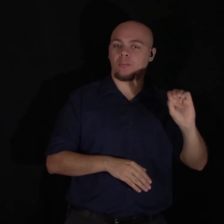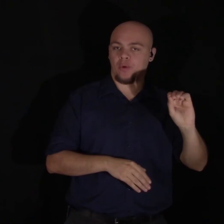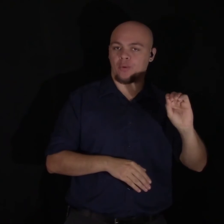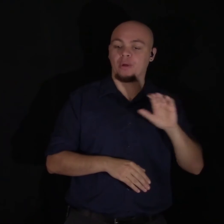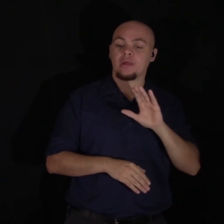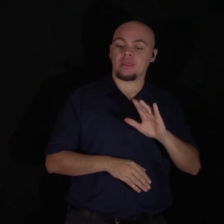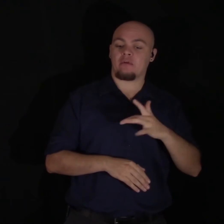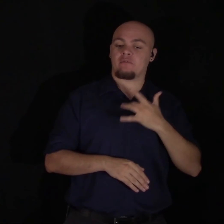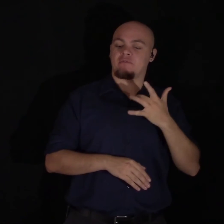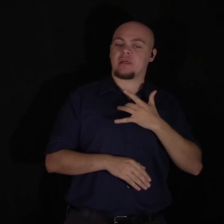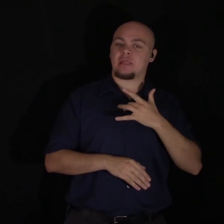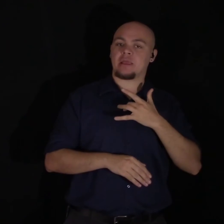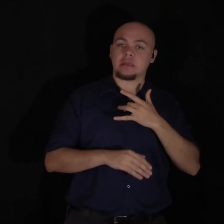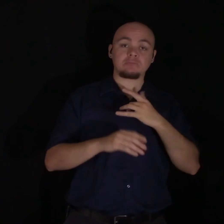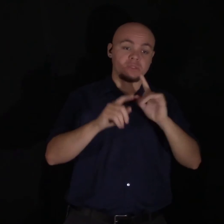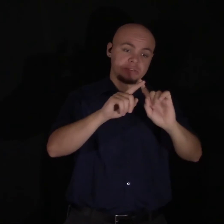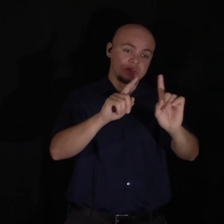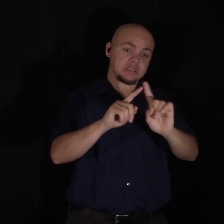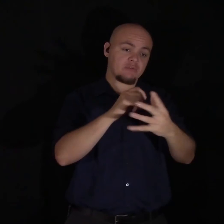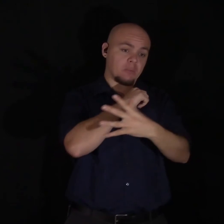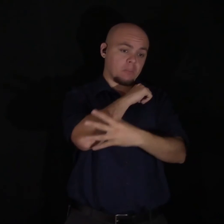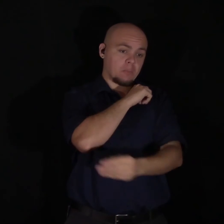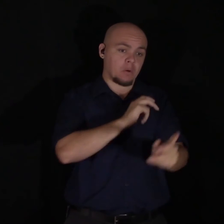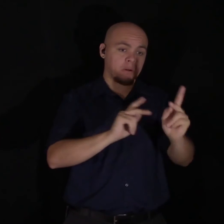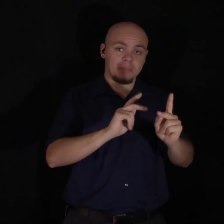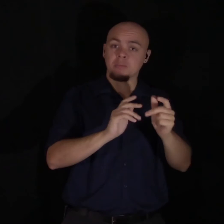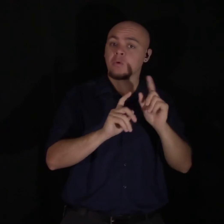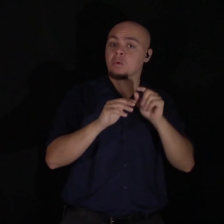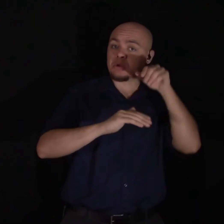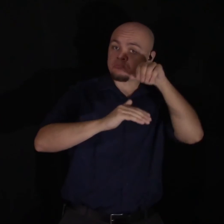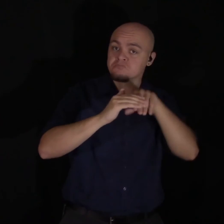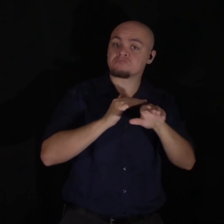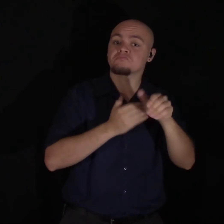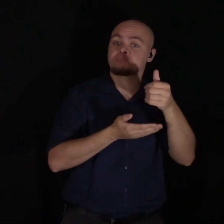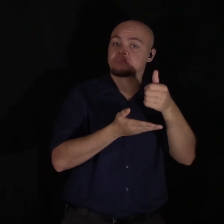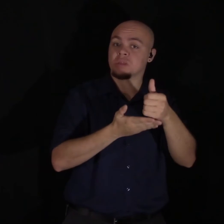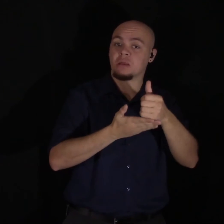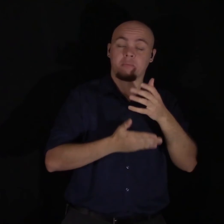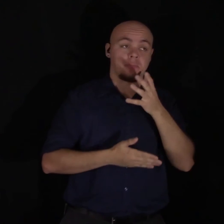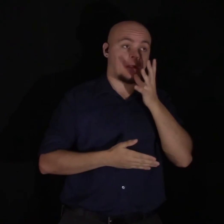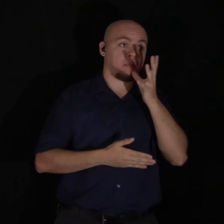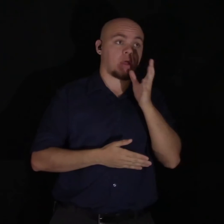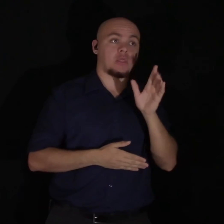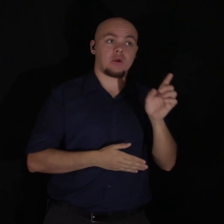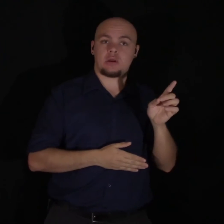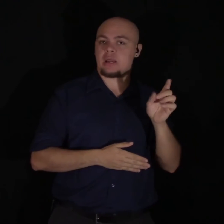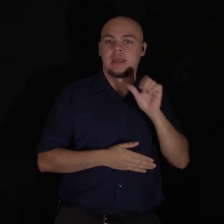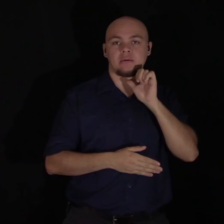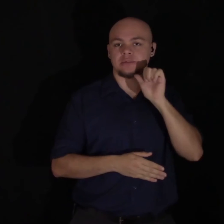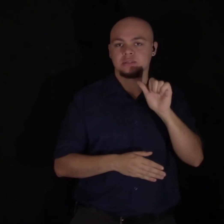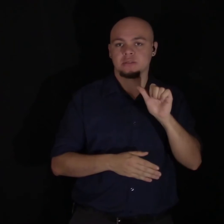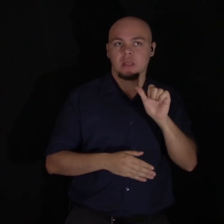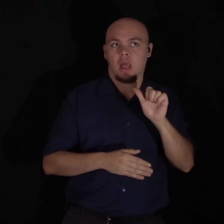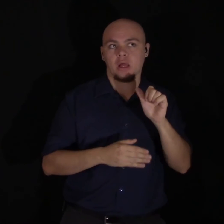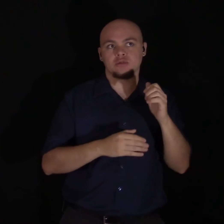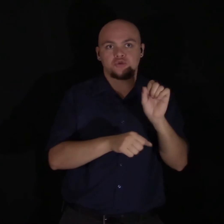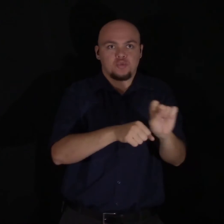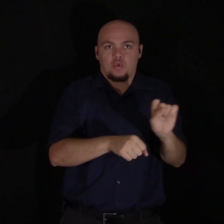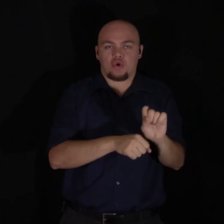them enter the cottages of the poor. This, to my mother, was more than a duty. It was a necessity,